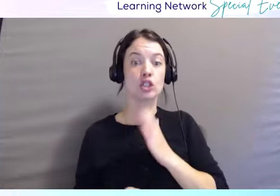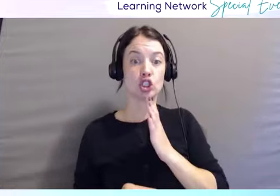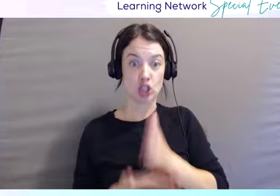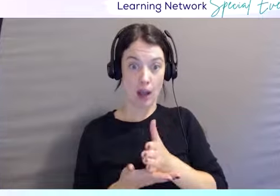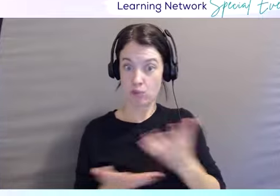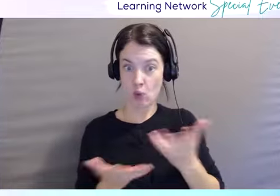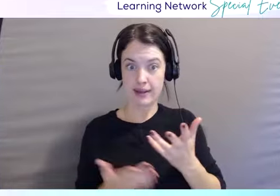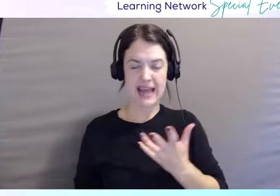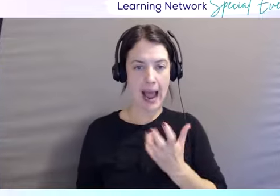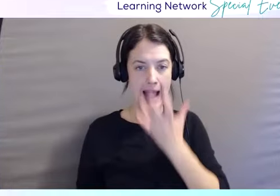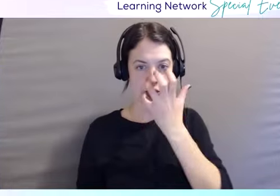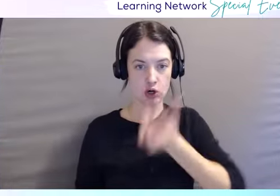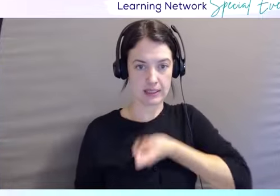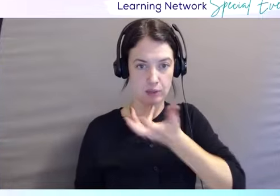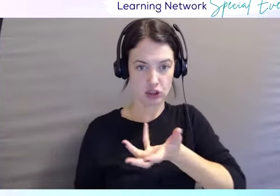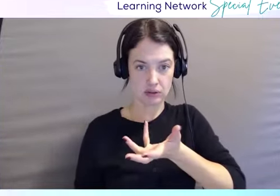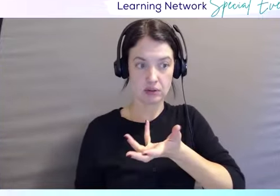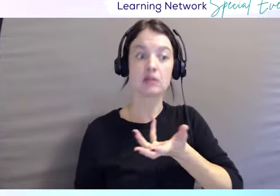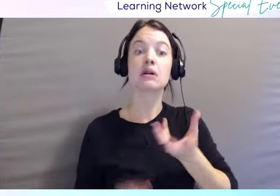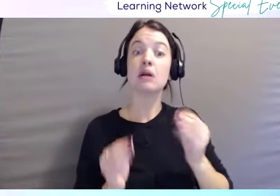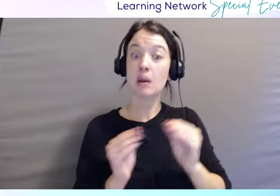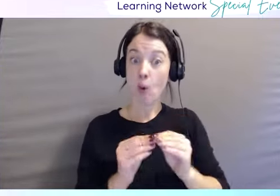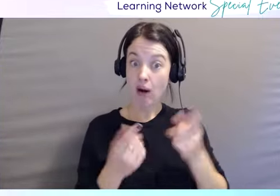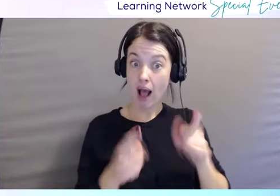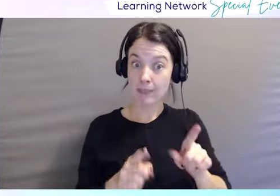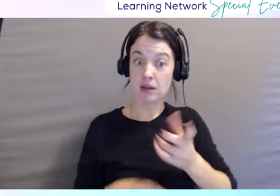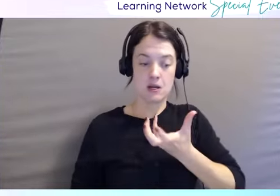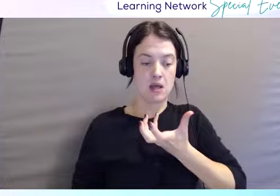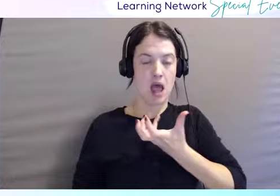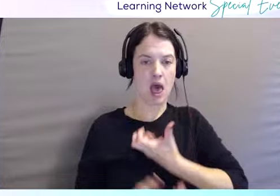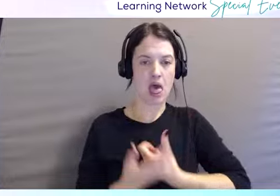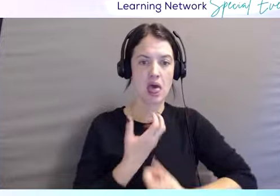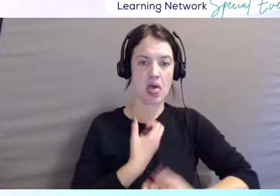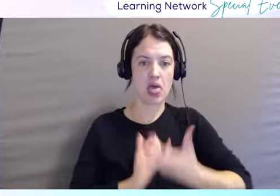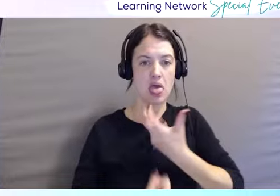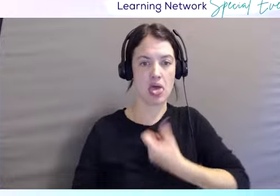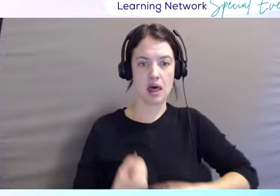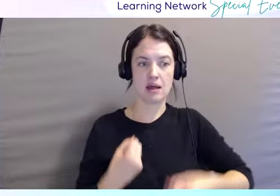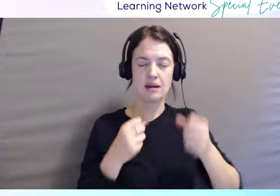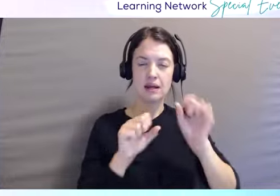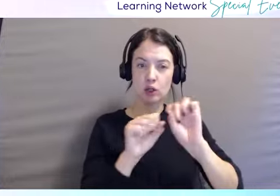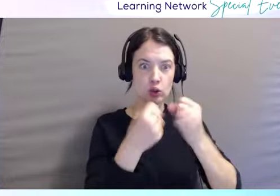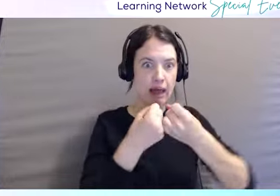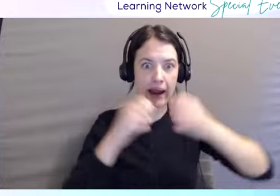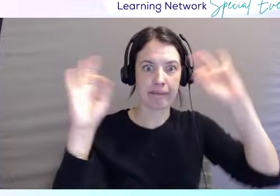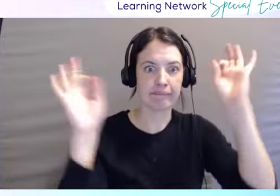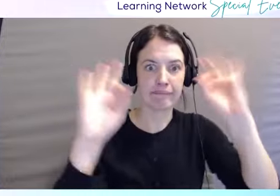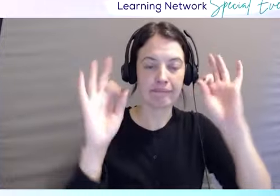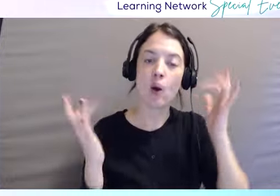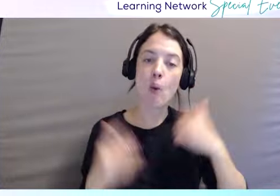meant that our society didn't have to deal with it. And that's the social control part. So I ask you to think about